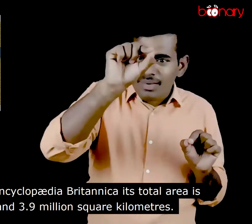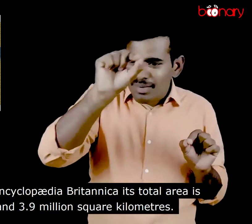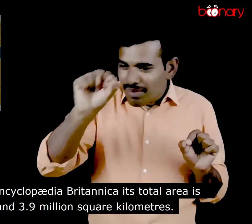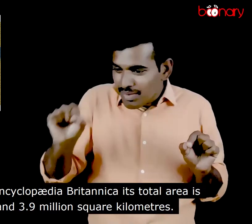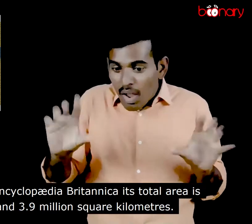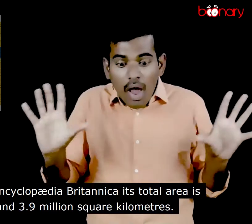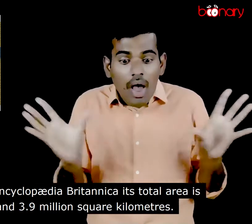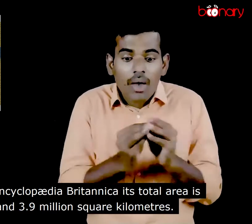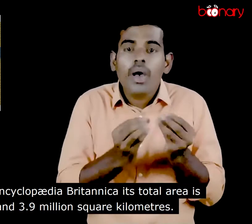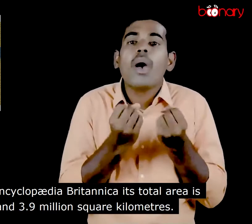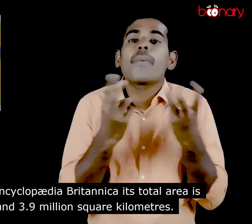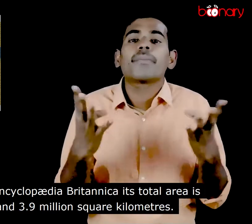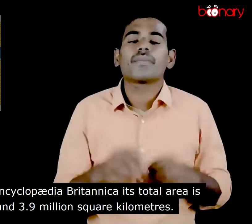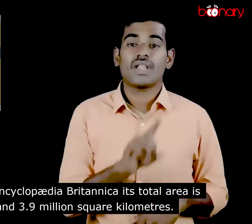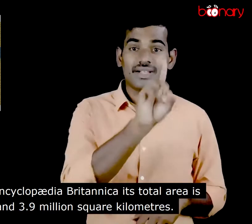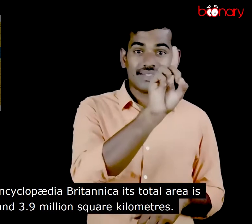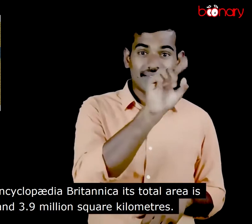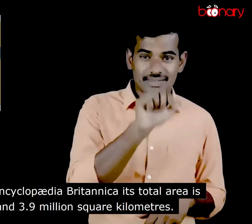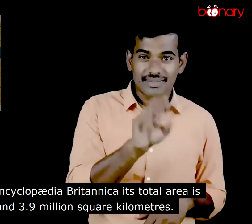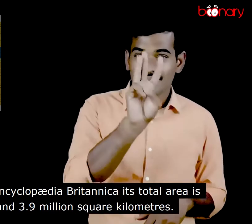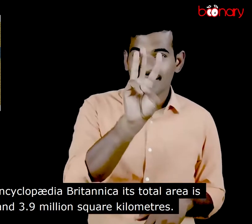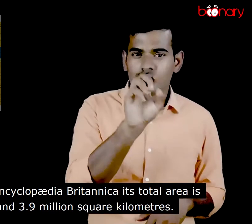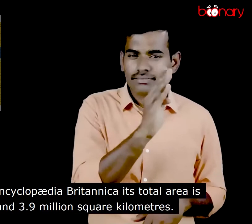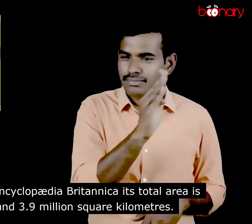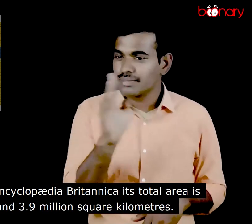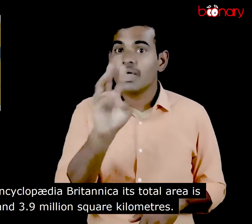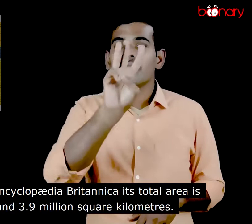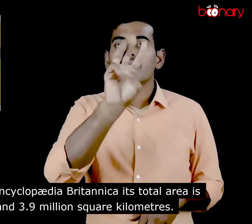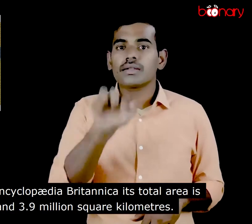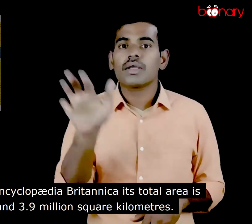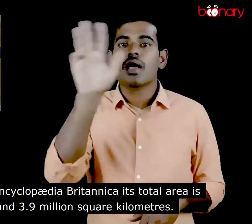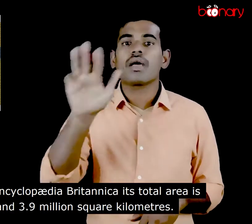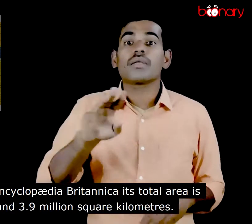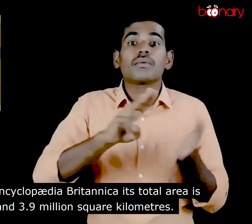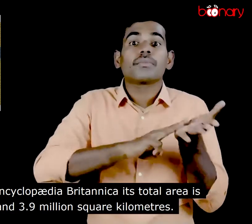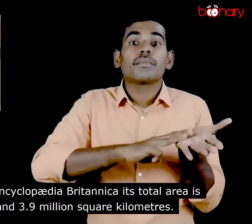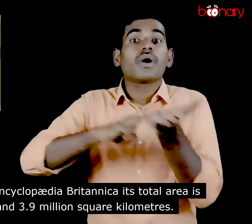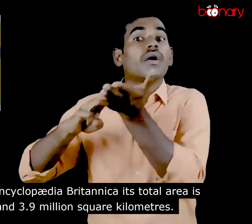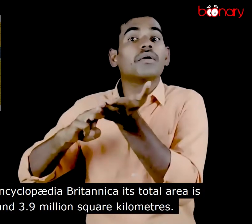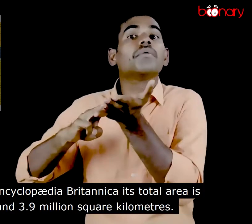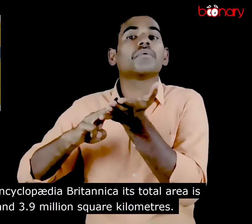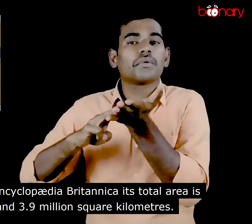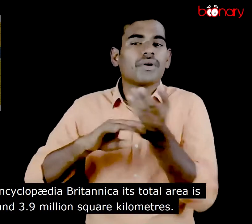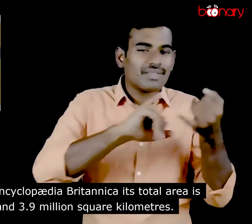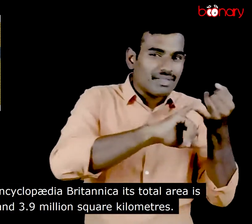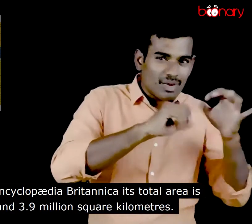area is between 1.3 to 3.9 million square